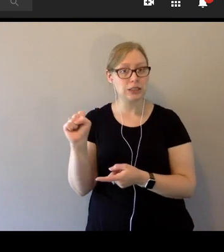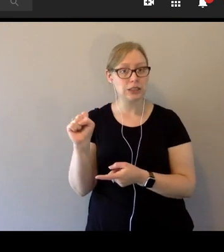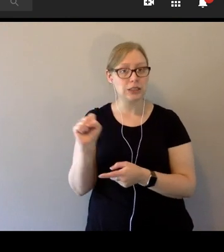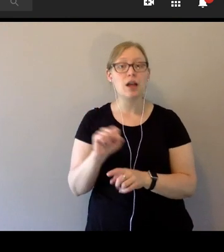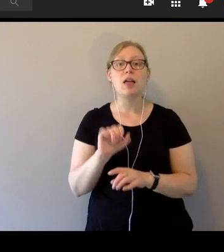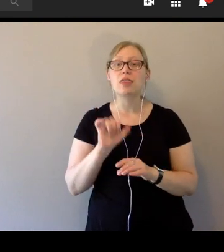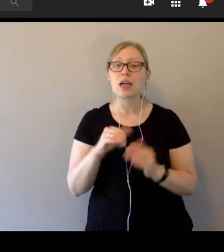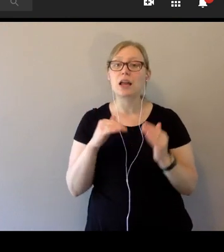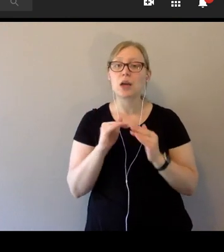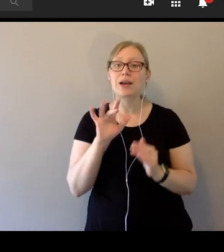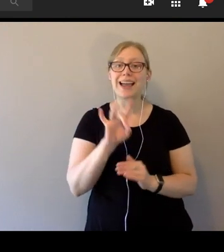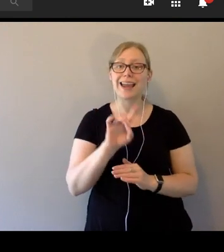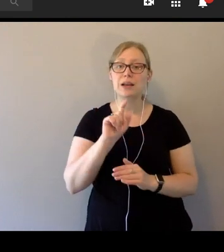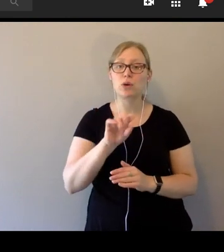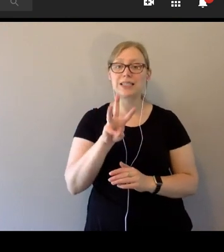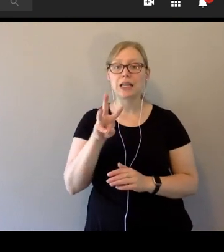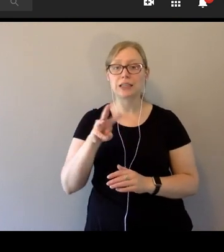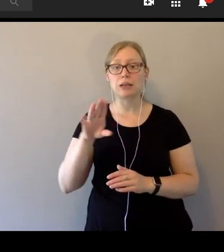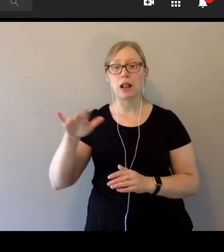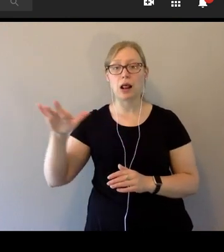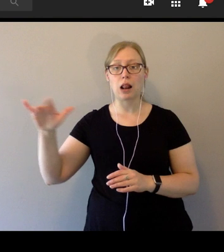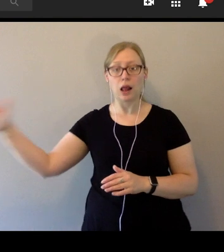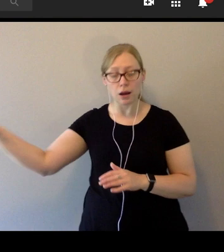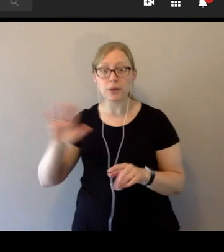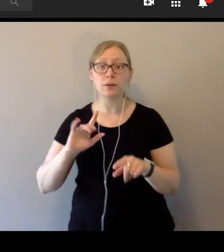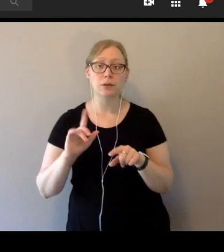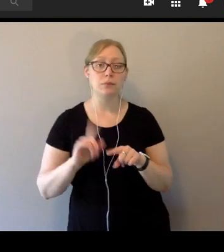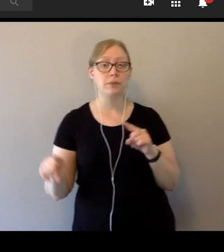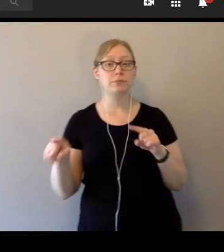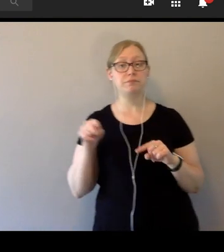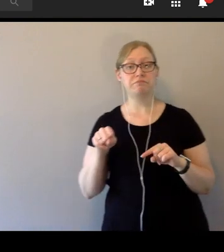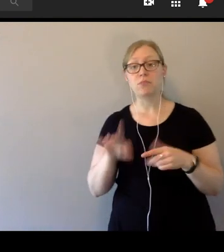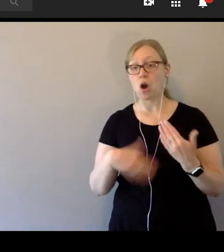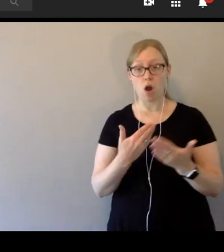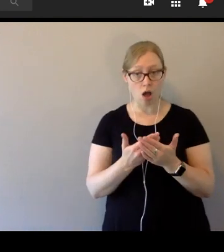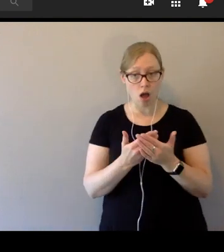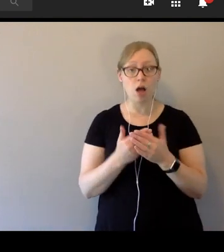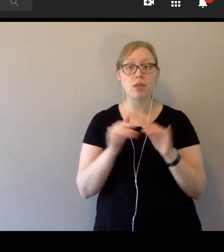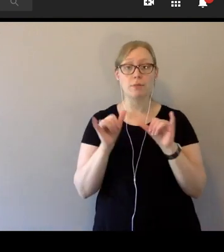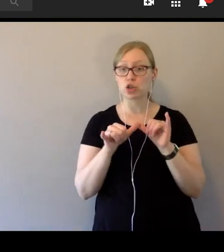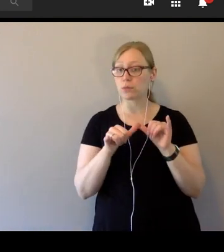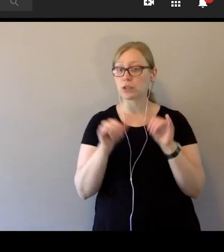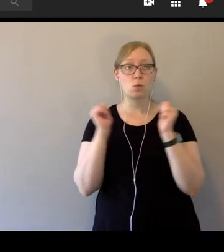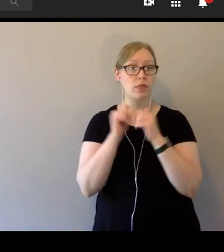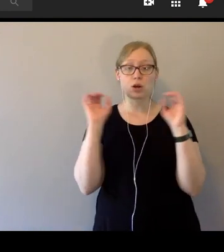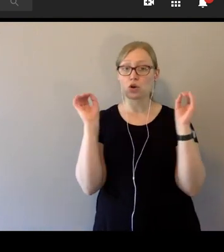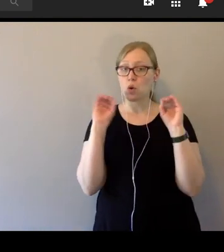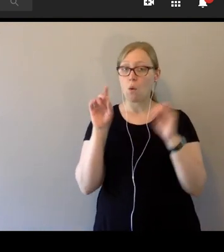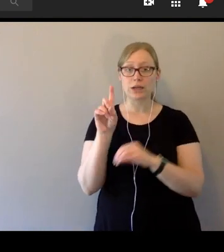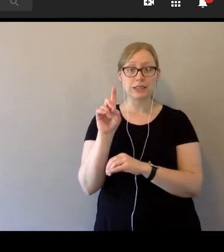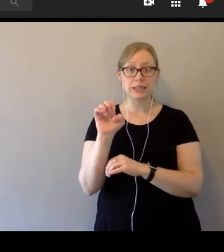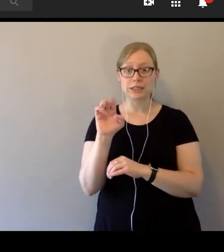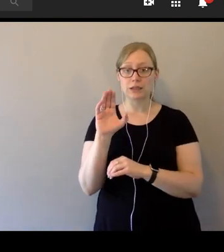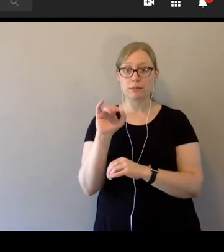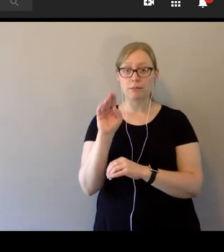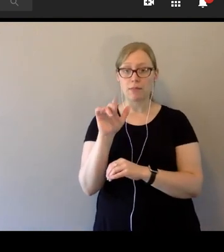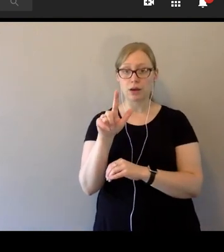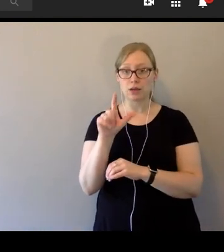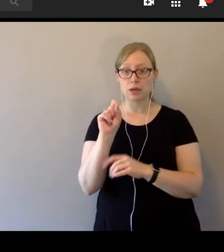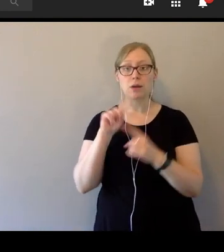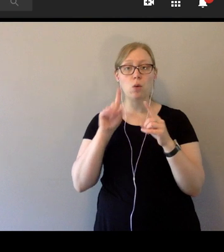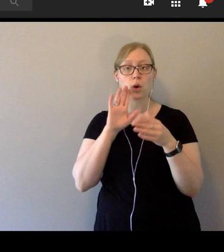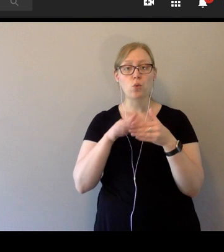and of course it keeps going after that. So this is, all these measurements are in no decimals, but I'm going to round this to a half,